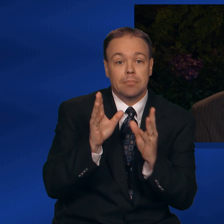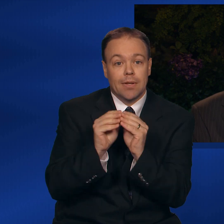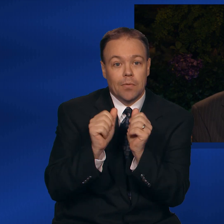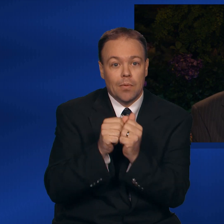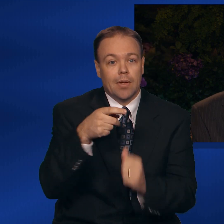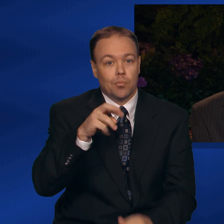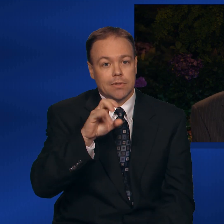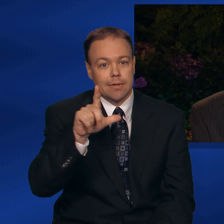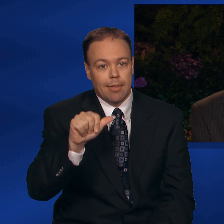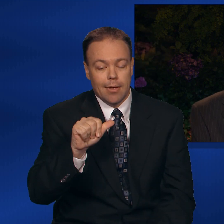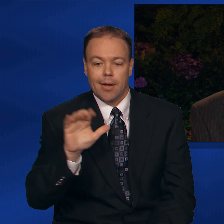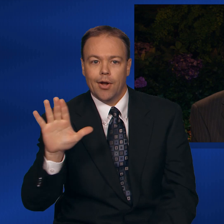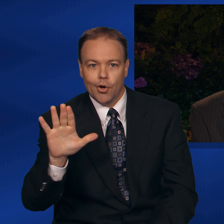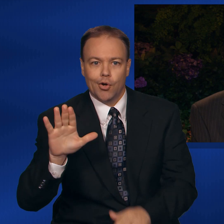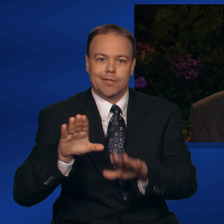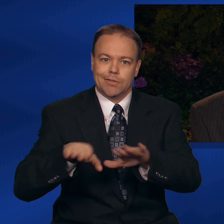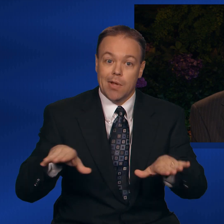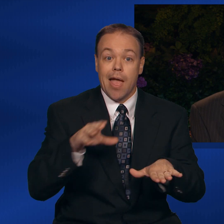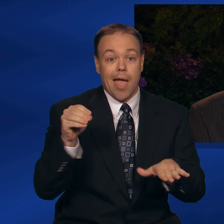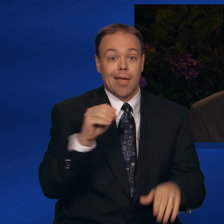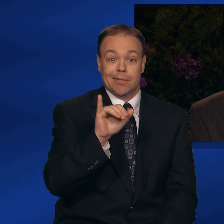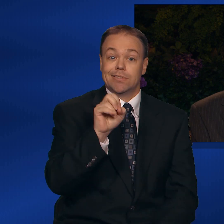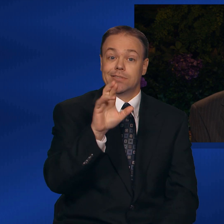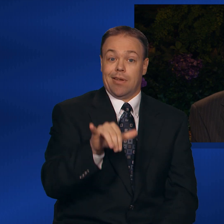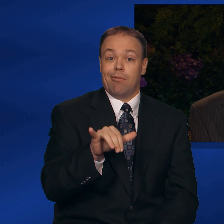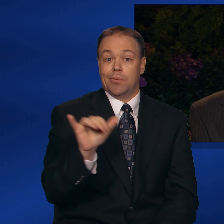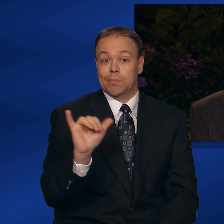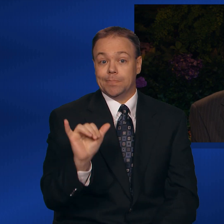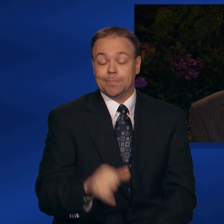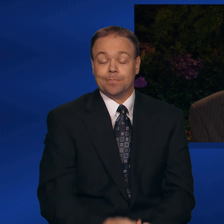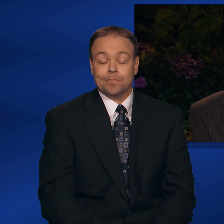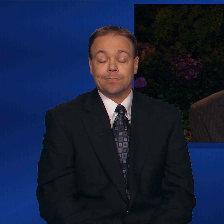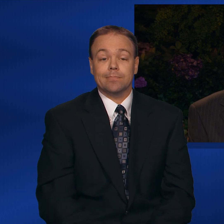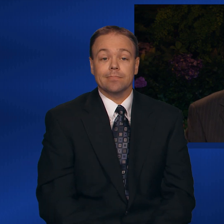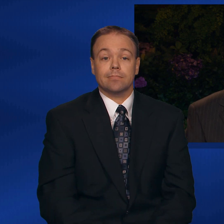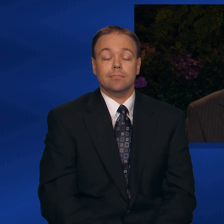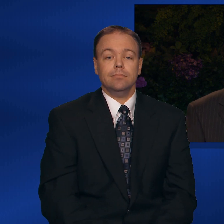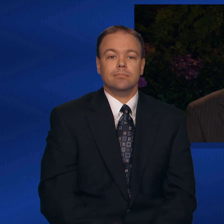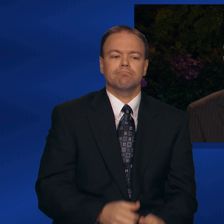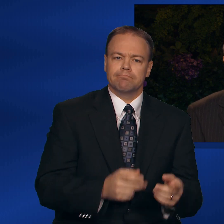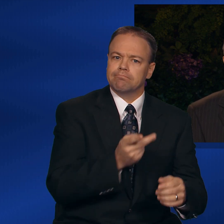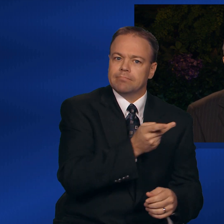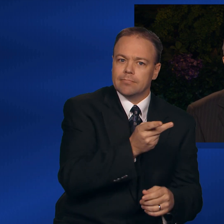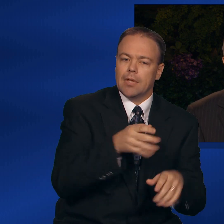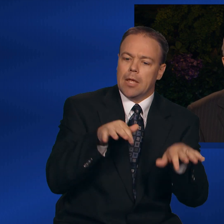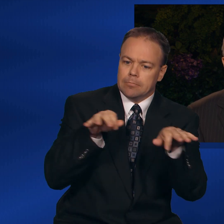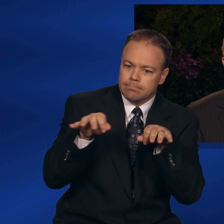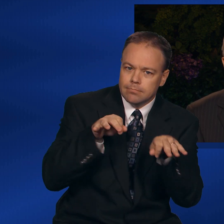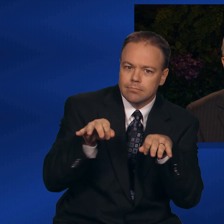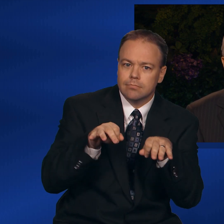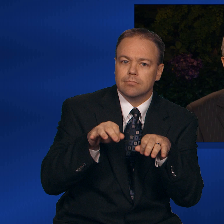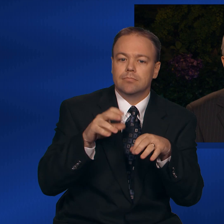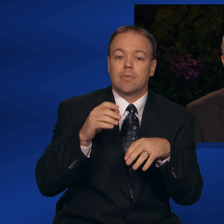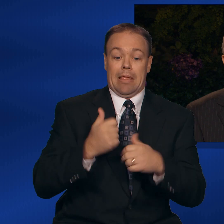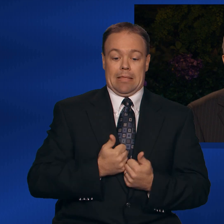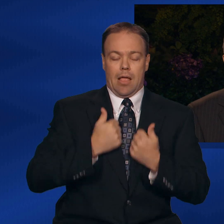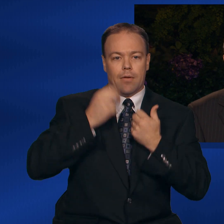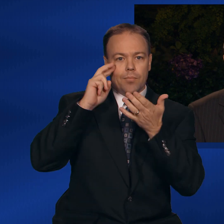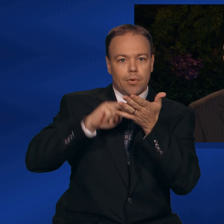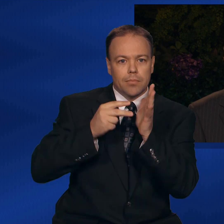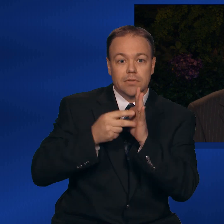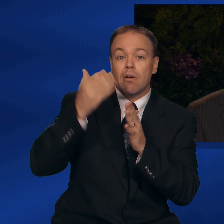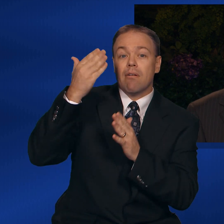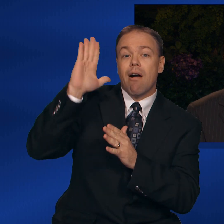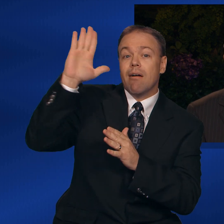her children, and Jerry. They discussed the purpose of life and God's